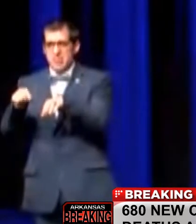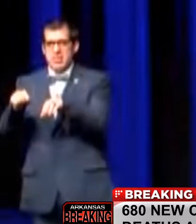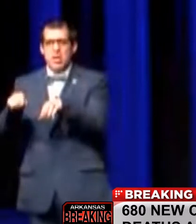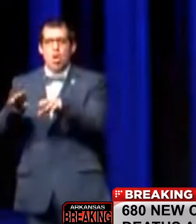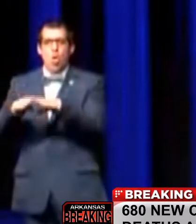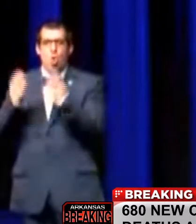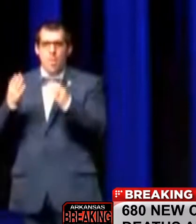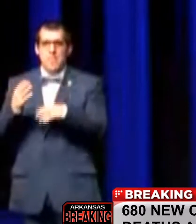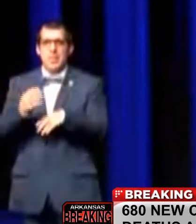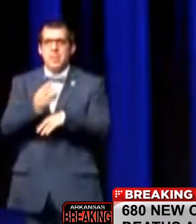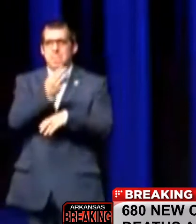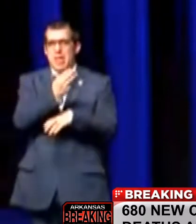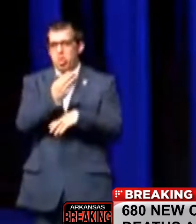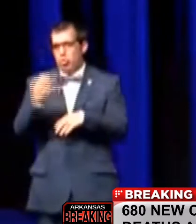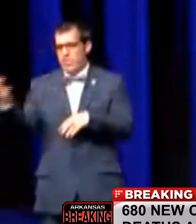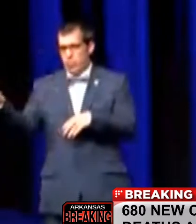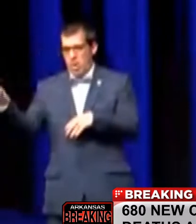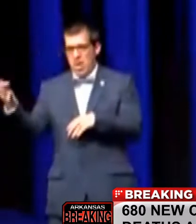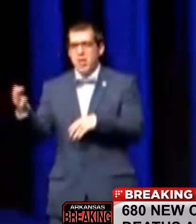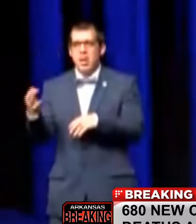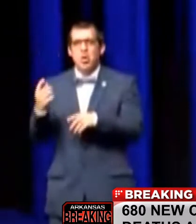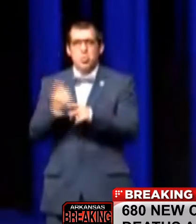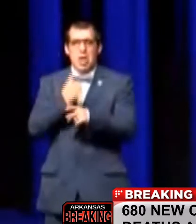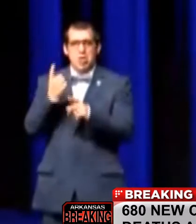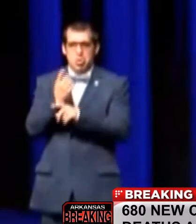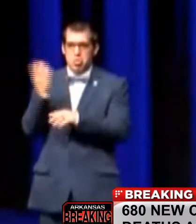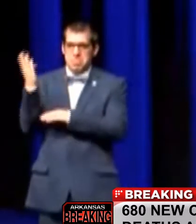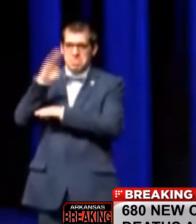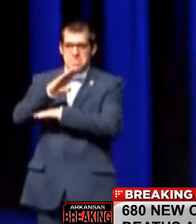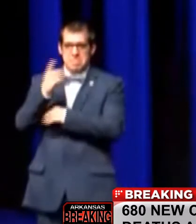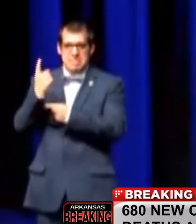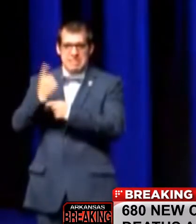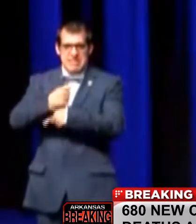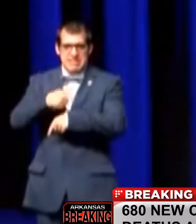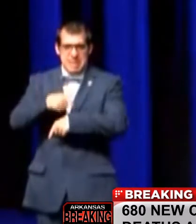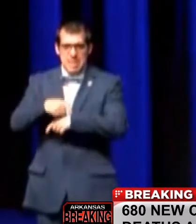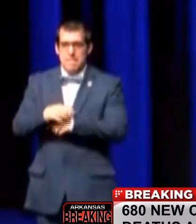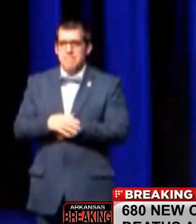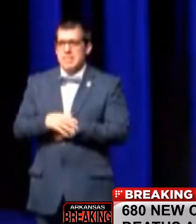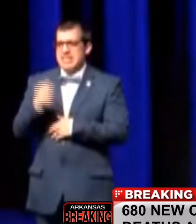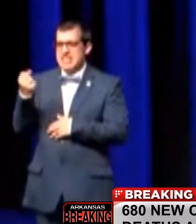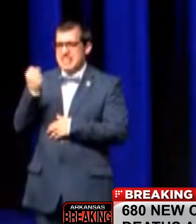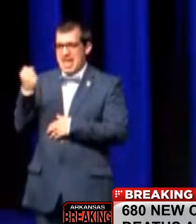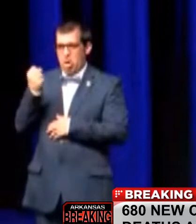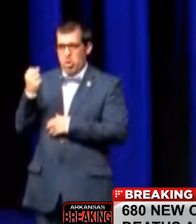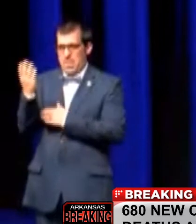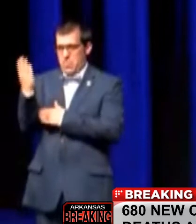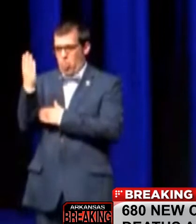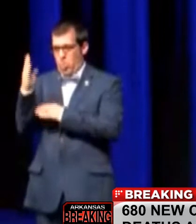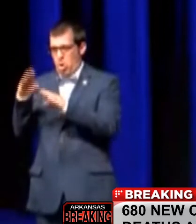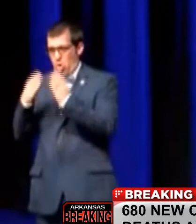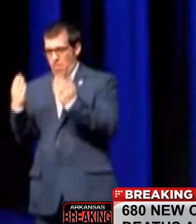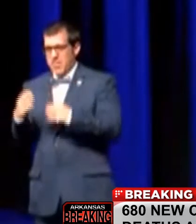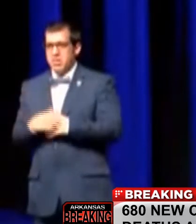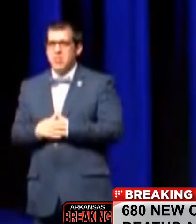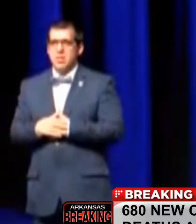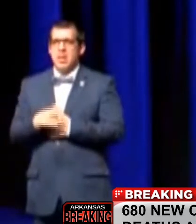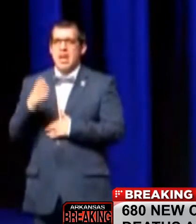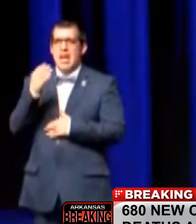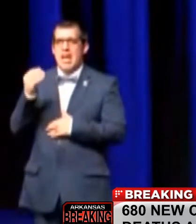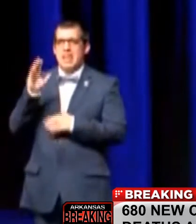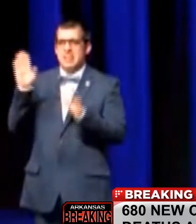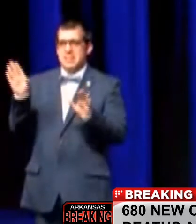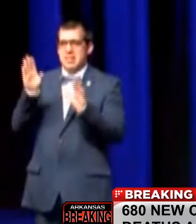5 days a week, Monday through Friday during regular business hours, a half day Saturday morning, and a half day